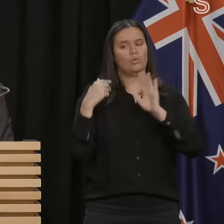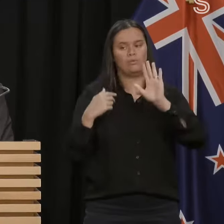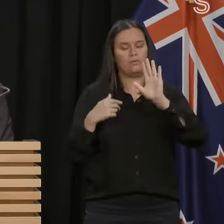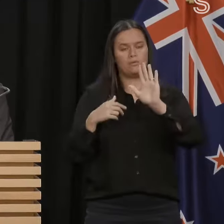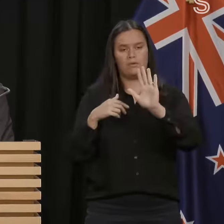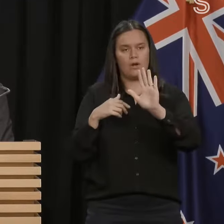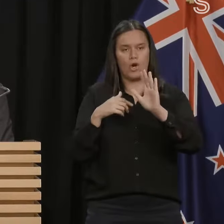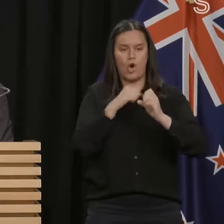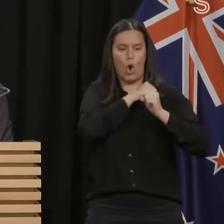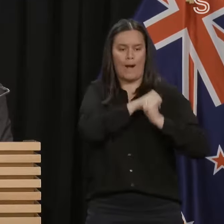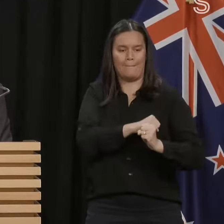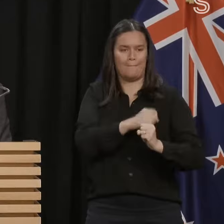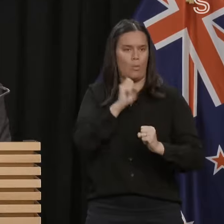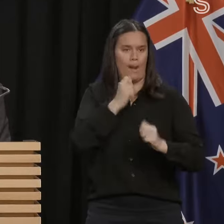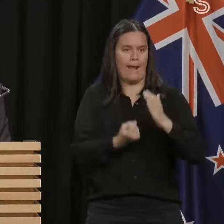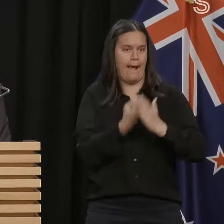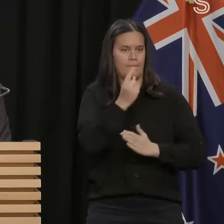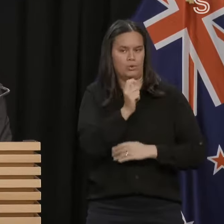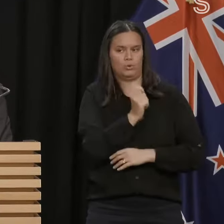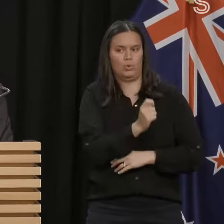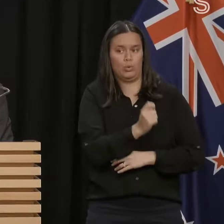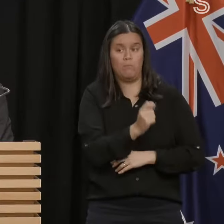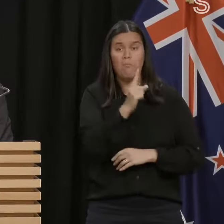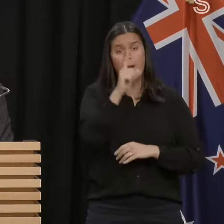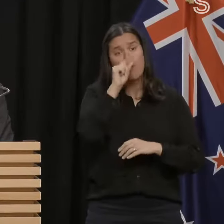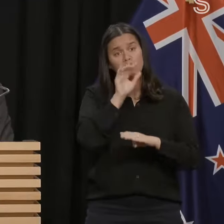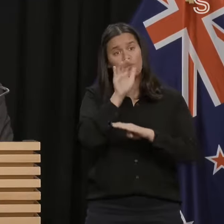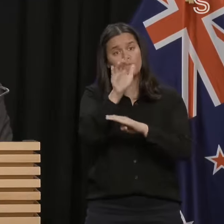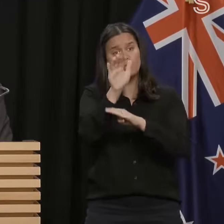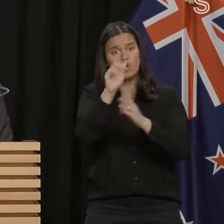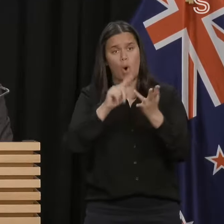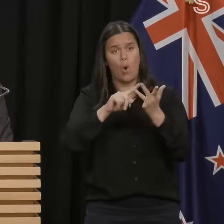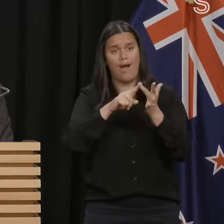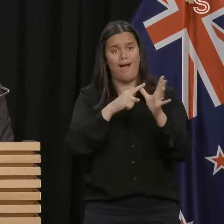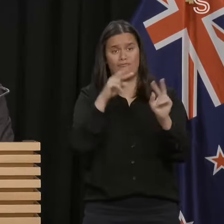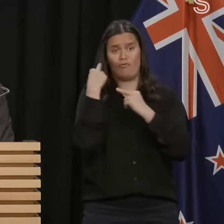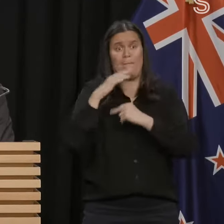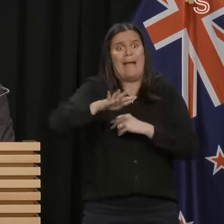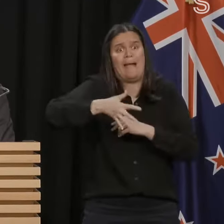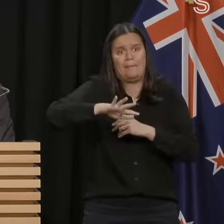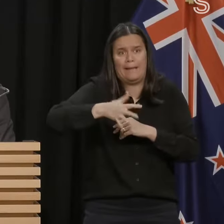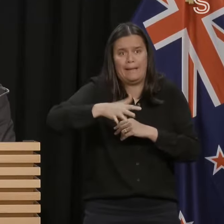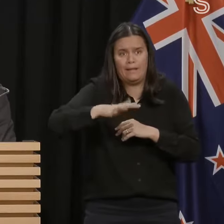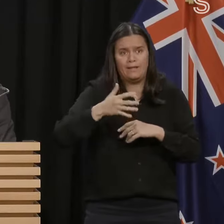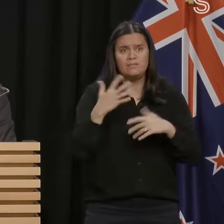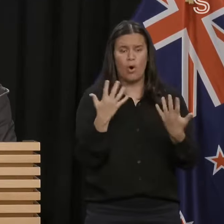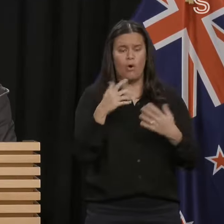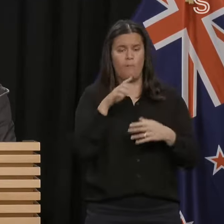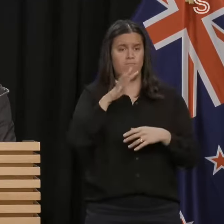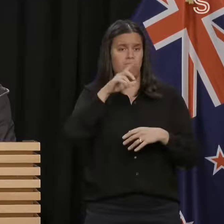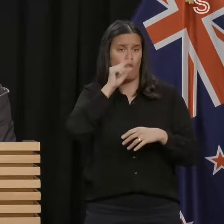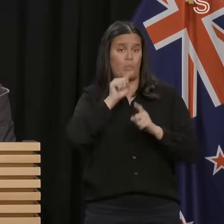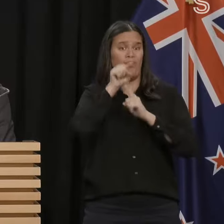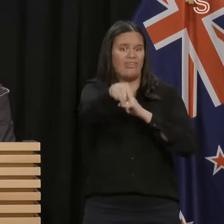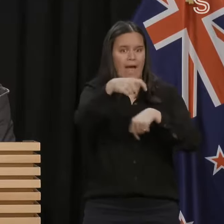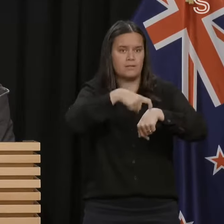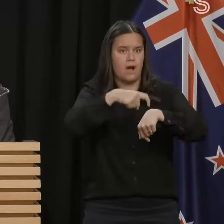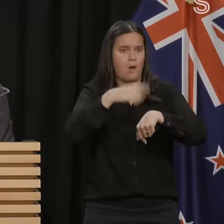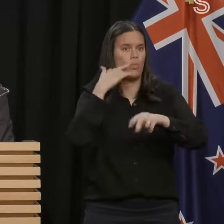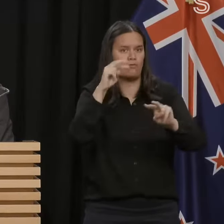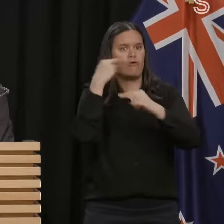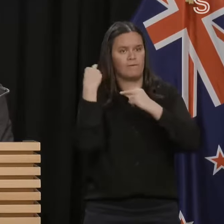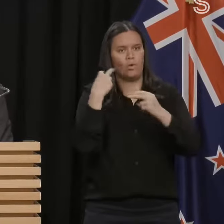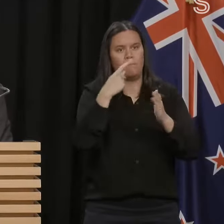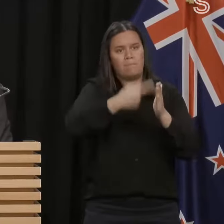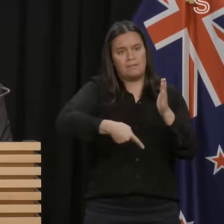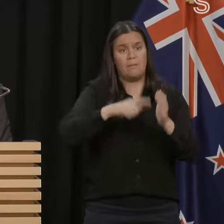now, but I'm not saying that we wouldn't do it in the future. And if we did, and I wouldn't take penalties off the table as part of that conversation. It's not going to be it's